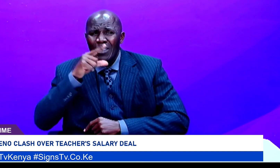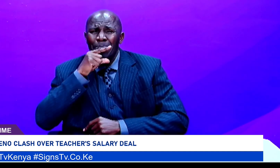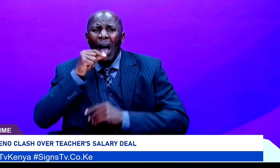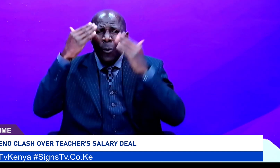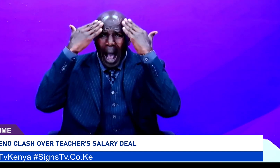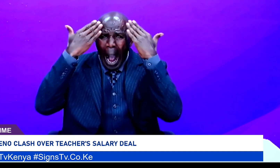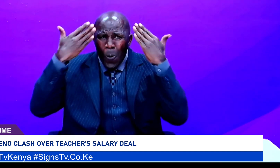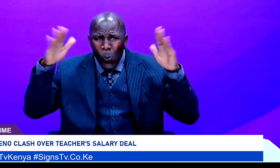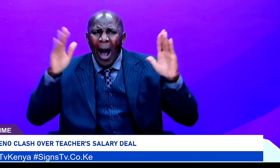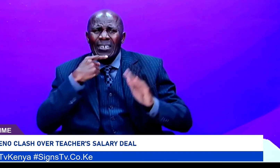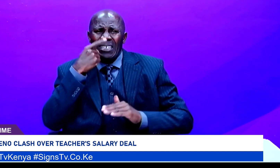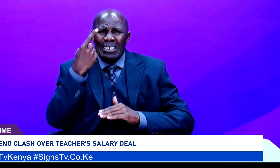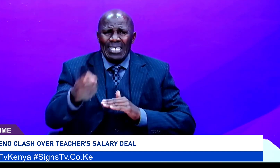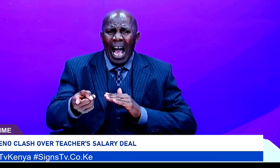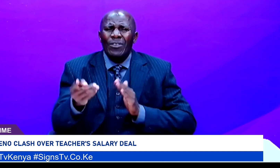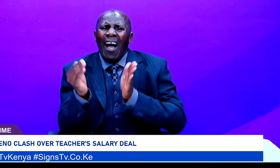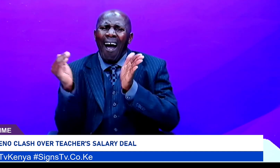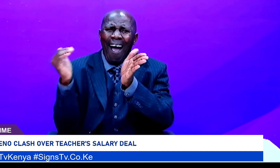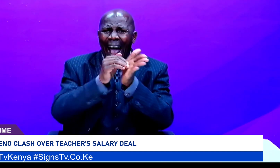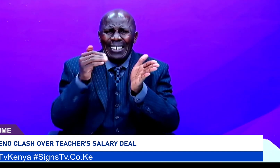education across the country.